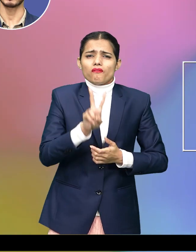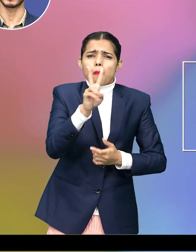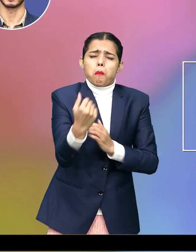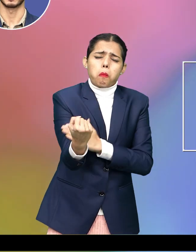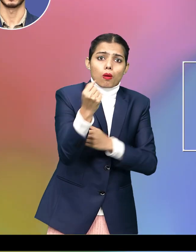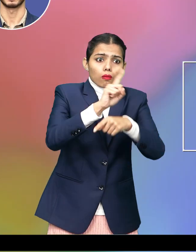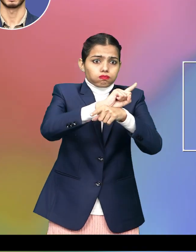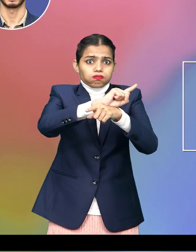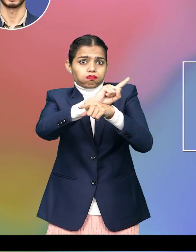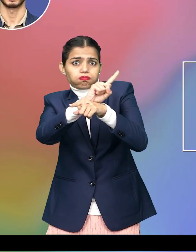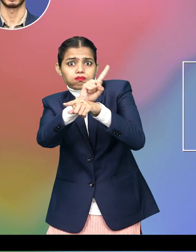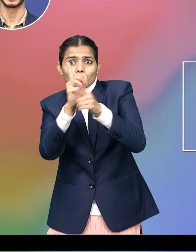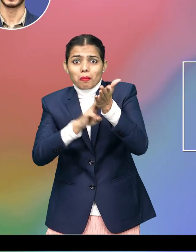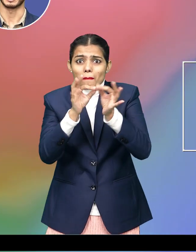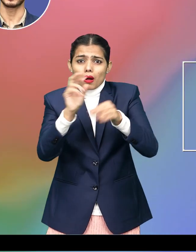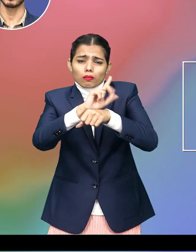voltmeter,